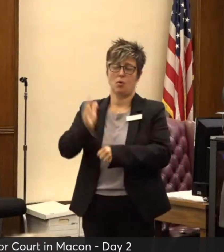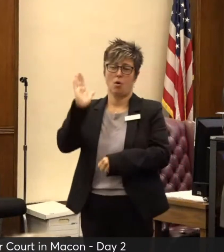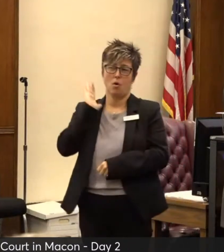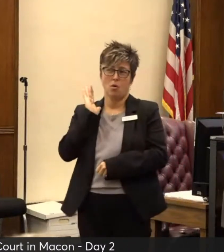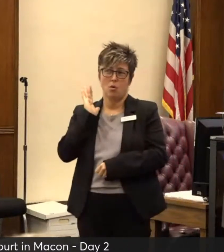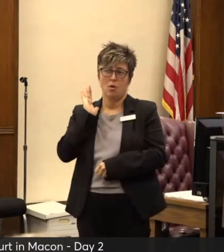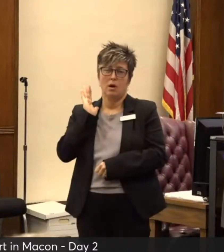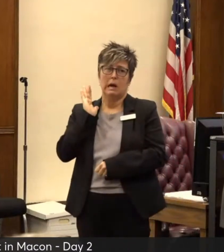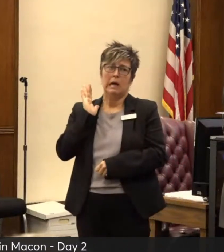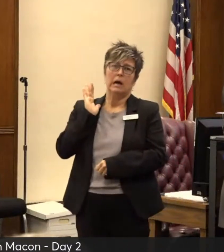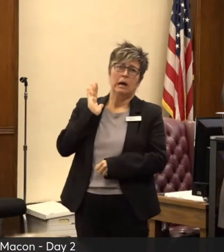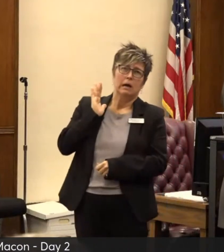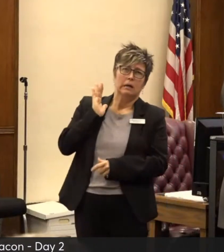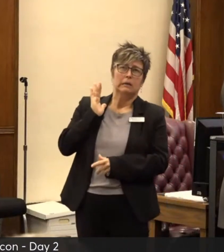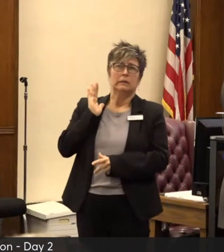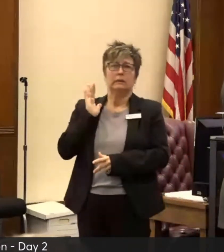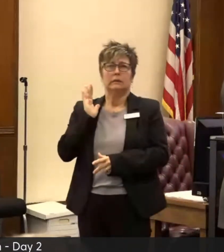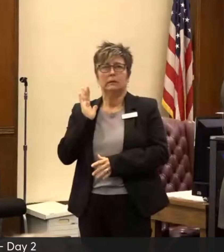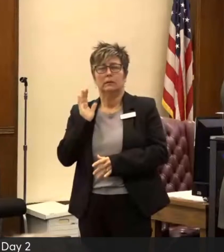that we did, but it wasn't